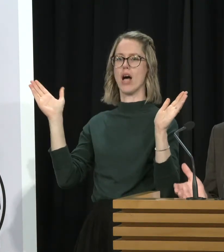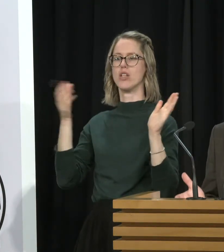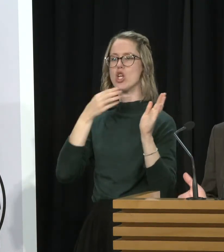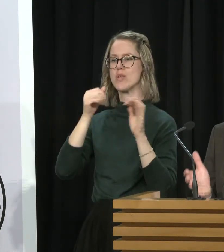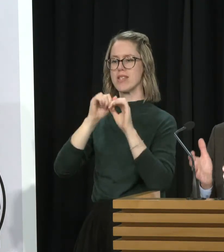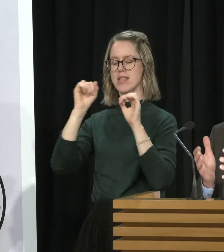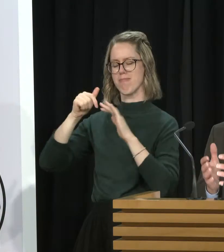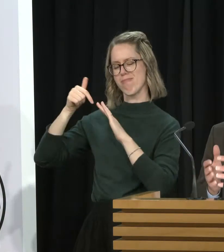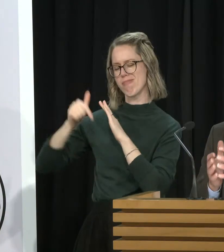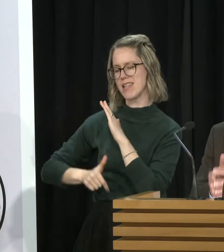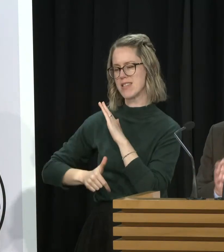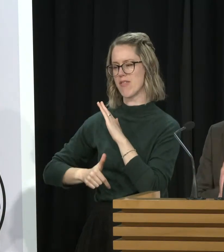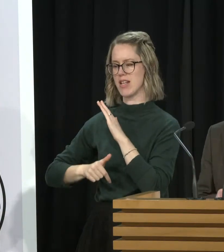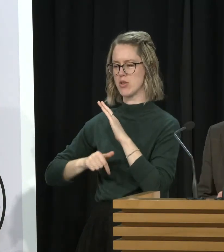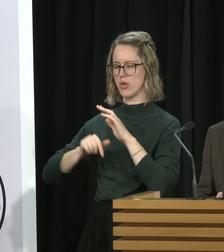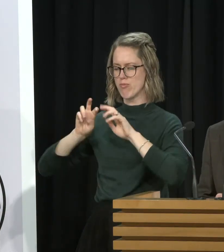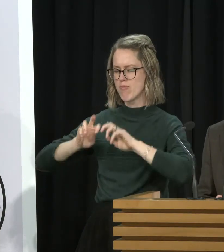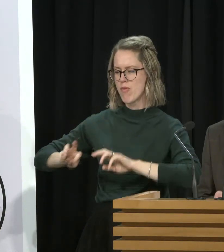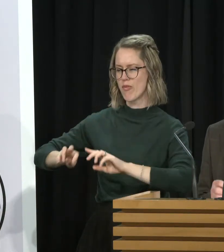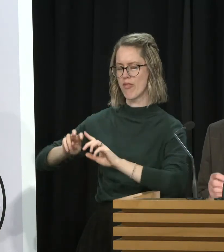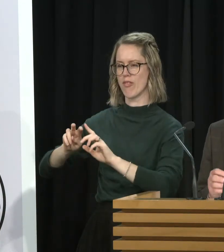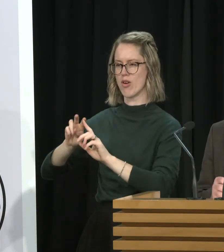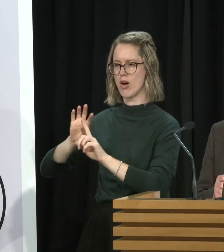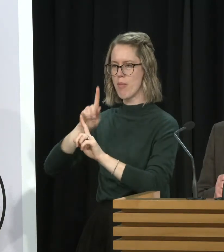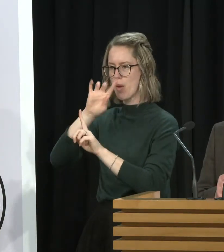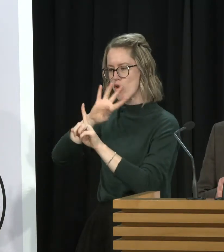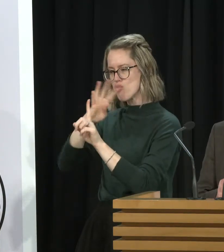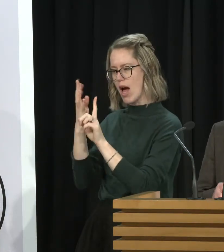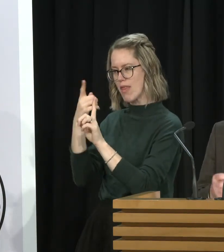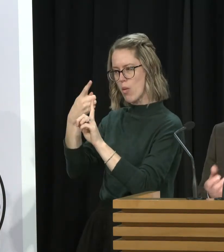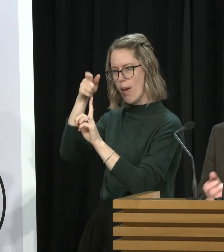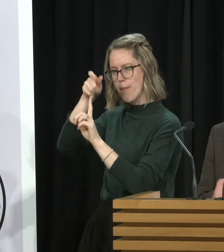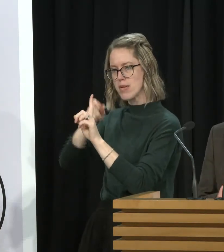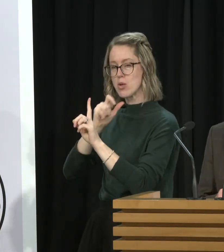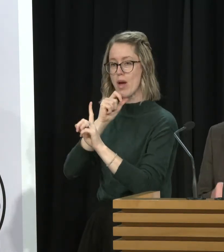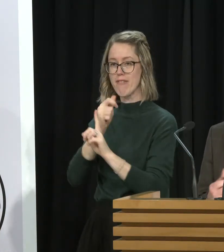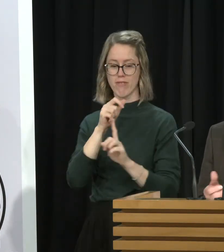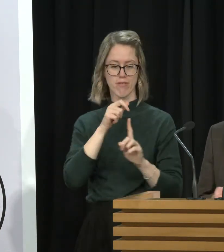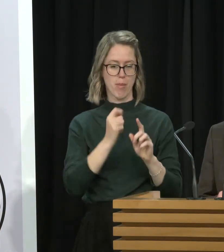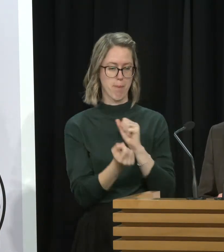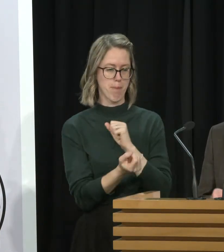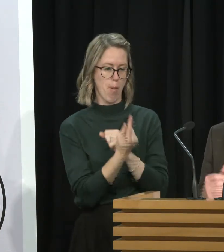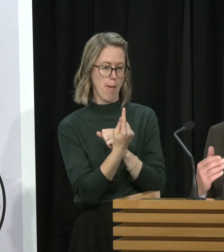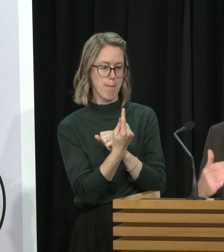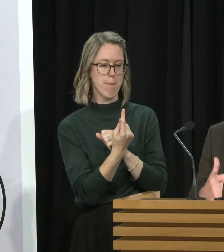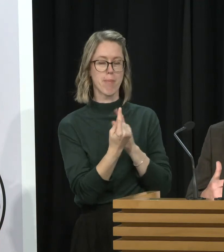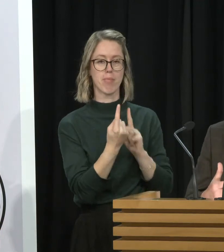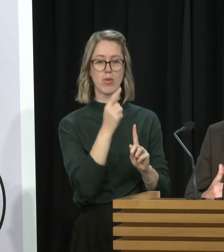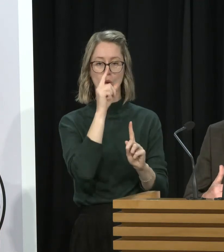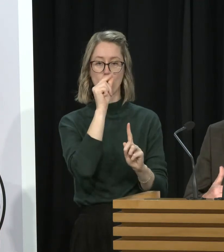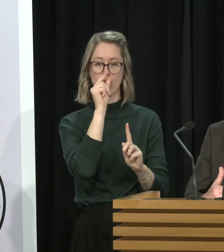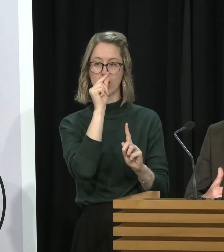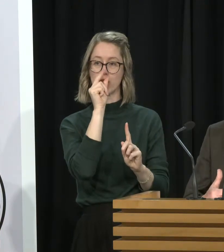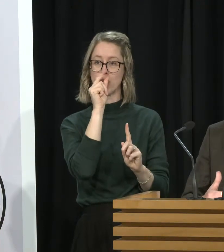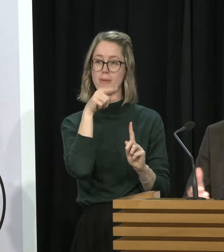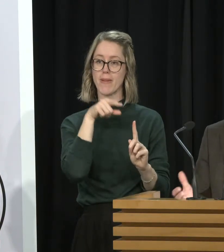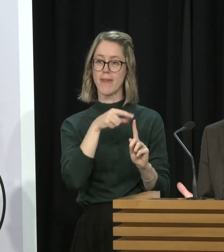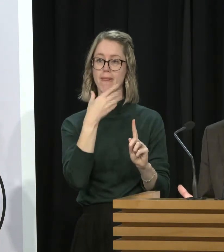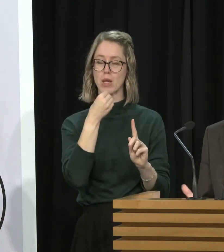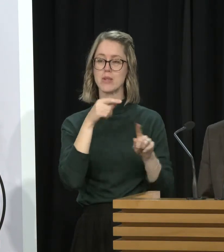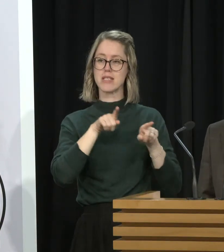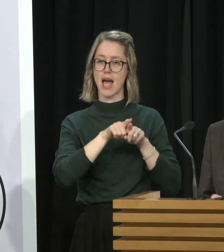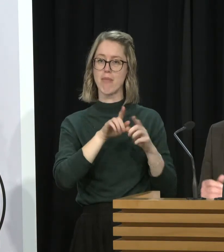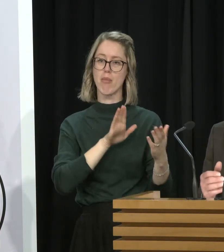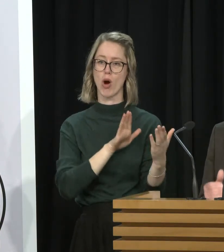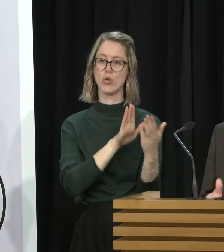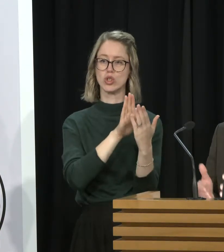system intensively for just that one case. So early on, if we had a case or one or two cases, we would use the same